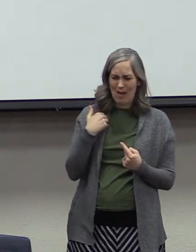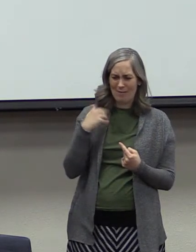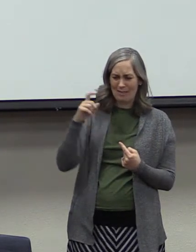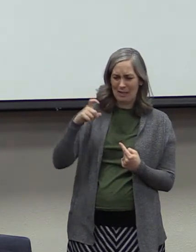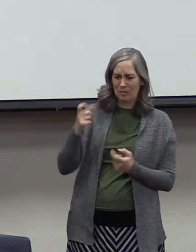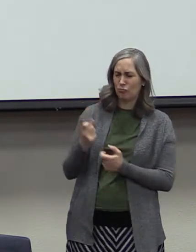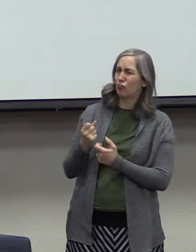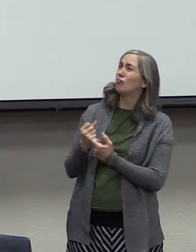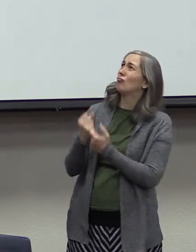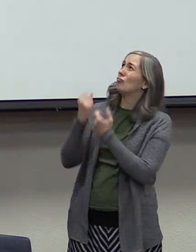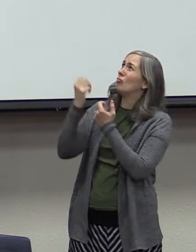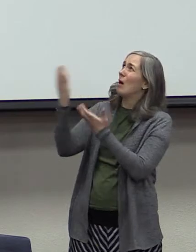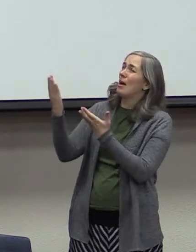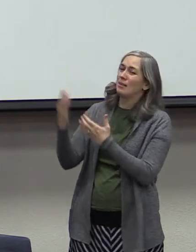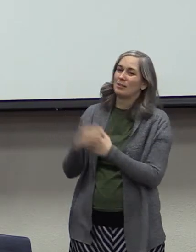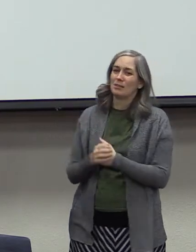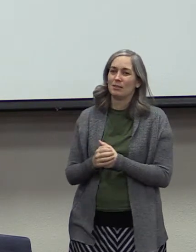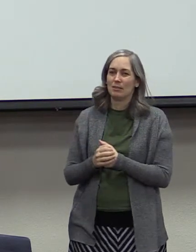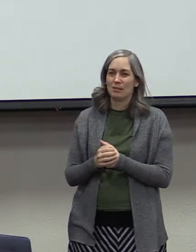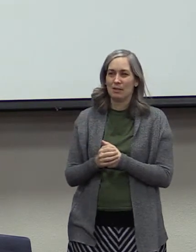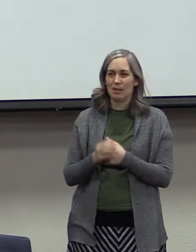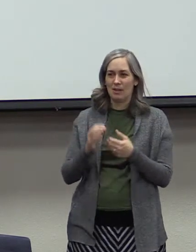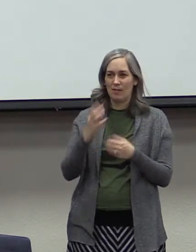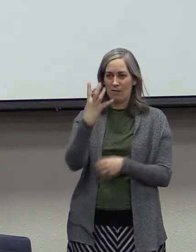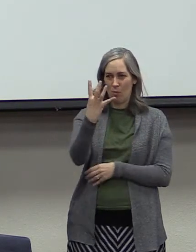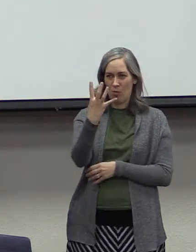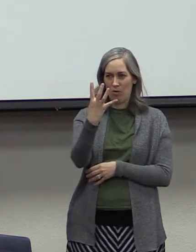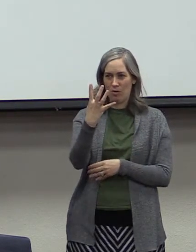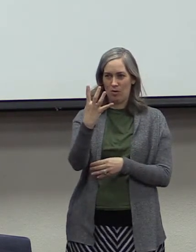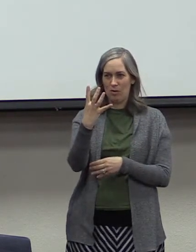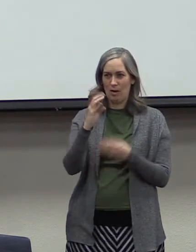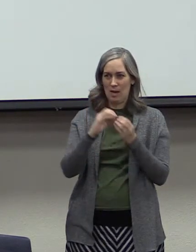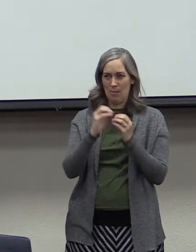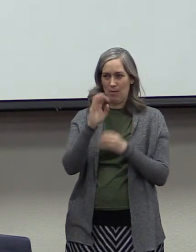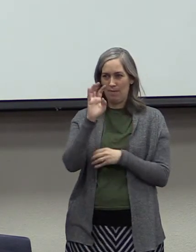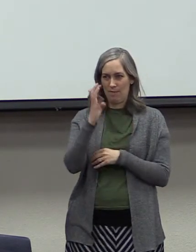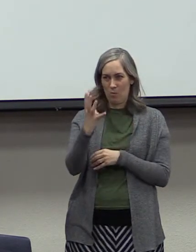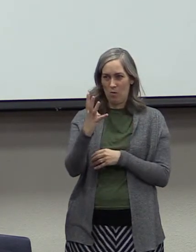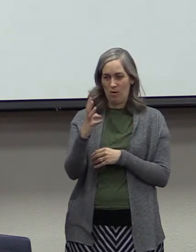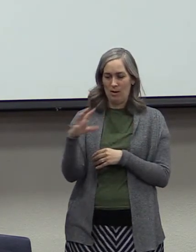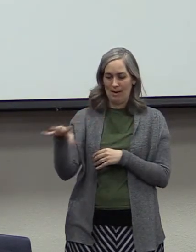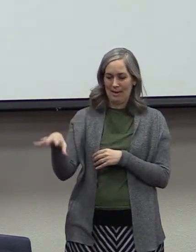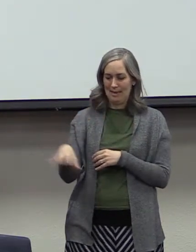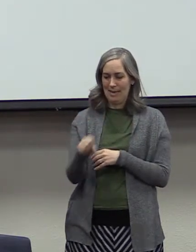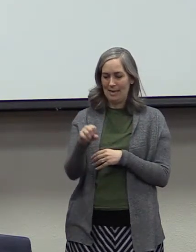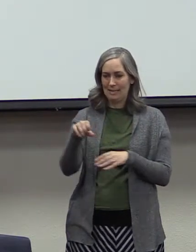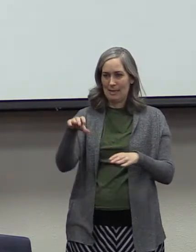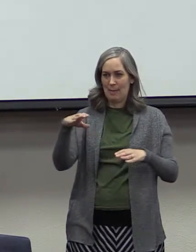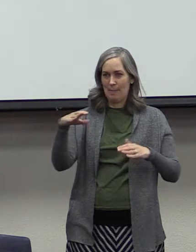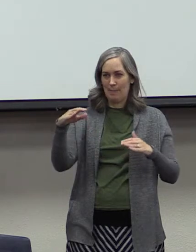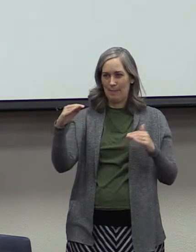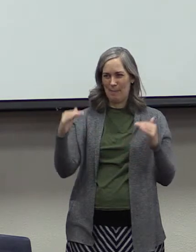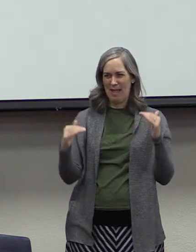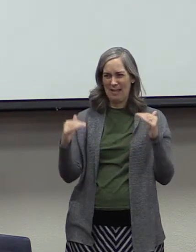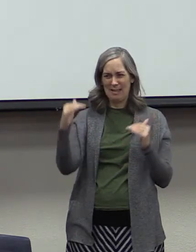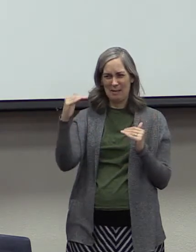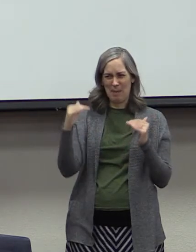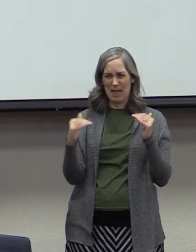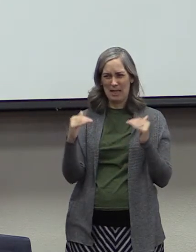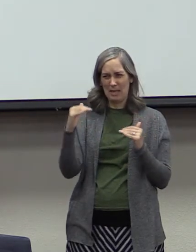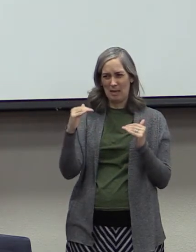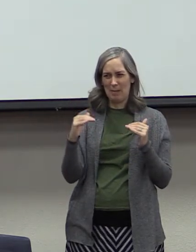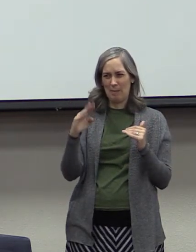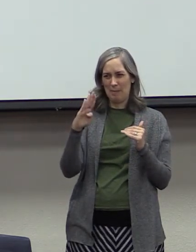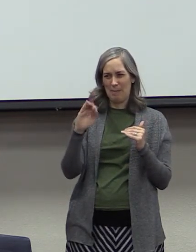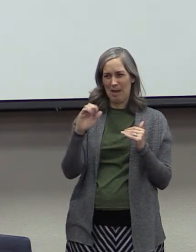Here's number 4. It takes balance in our lives to give all that we have to the Lord.